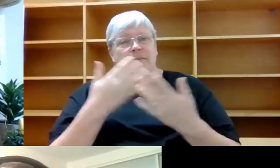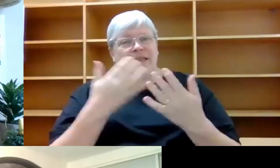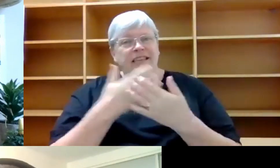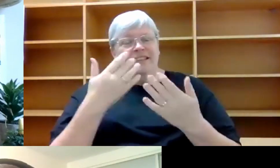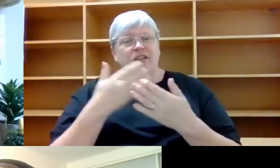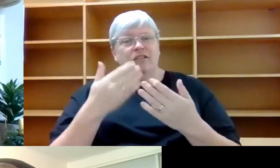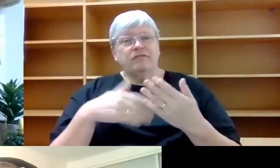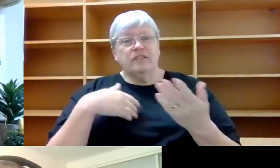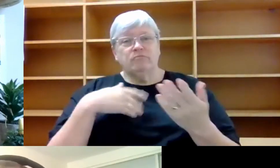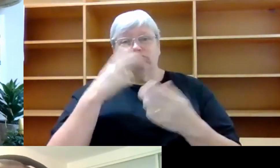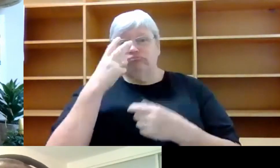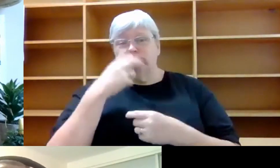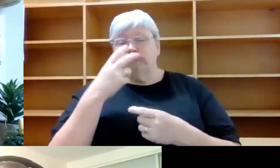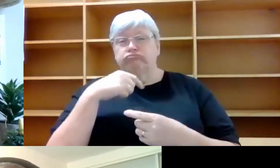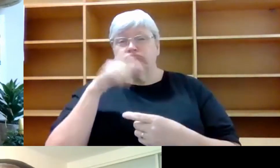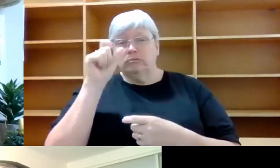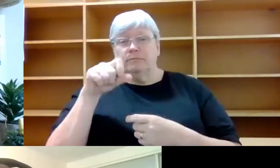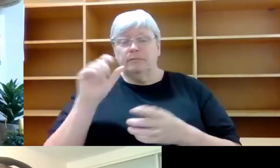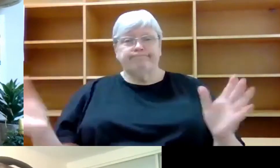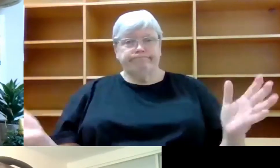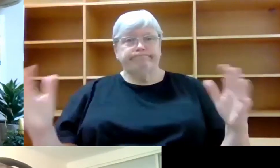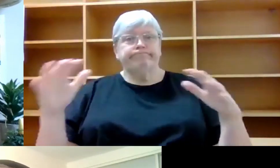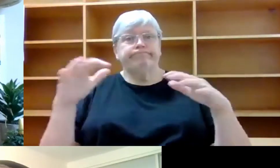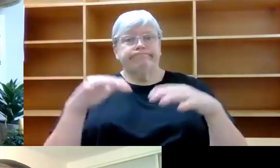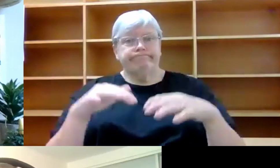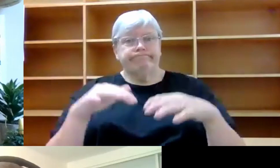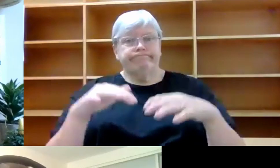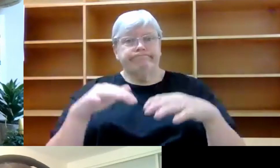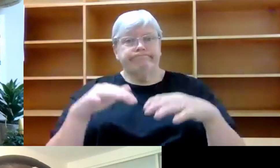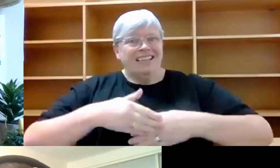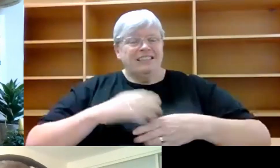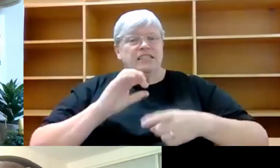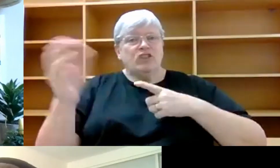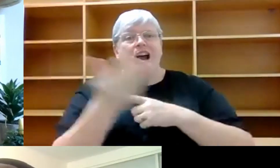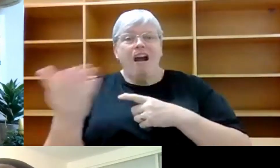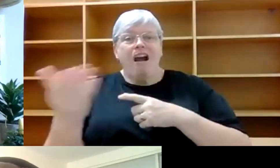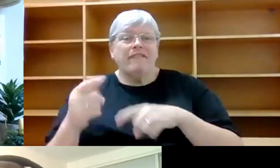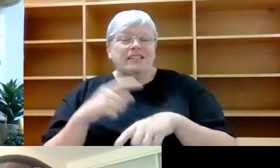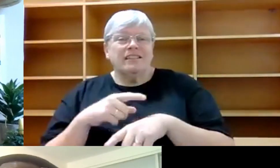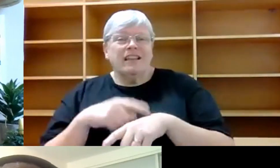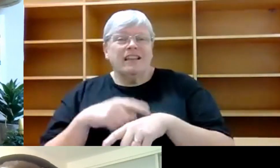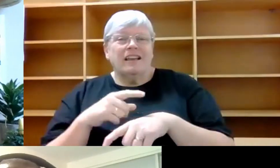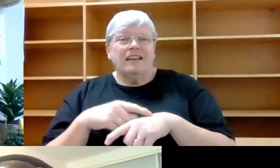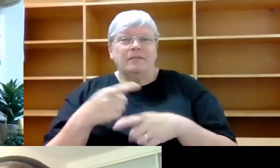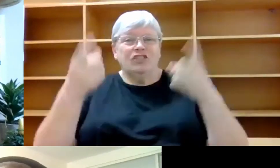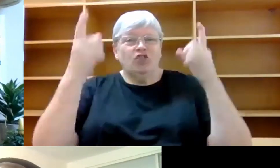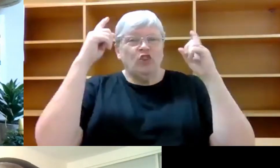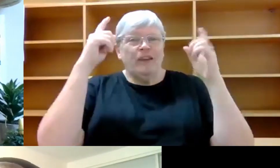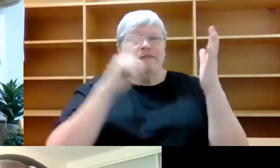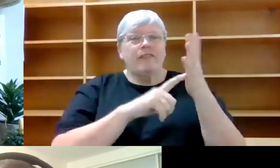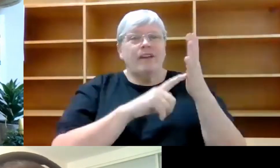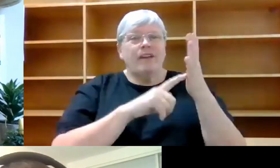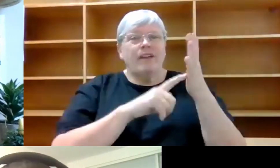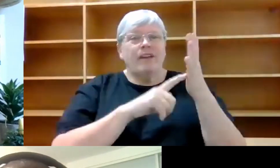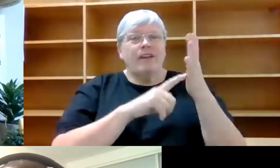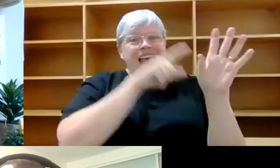would sometimes gather at night, especially harvest time, and the name of Chief Tacky would come out in